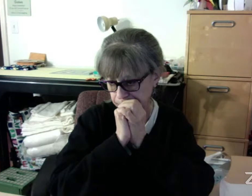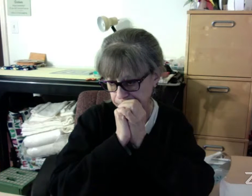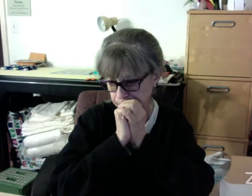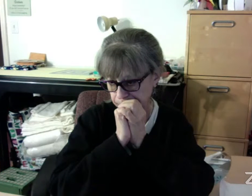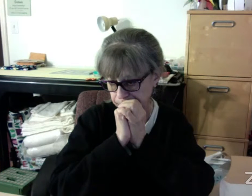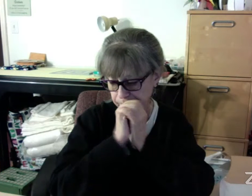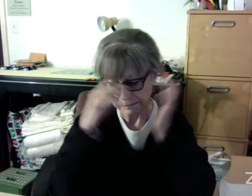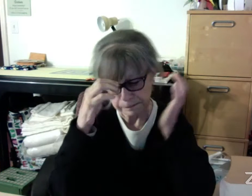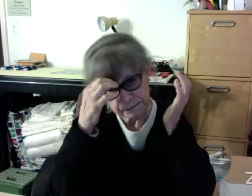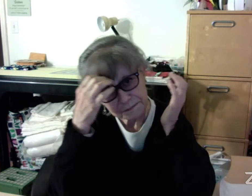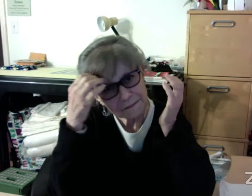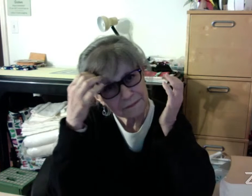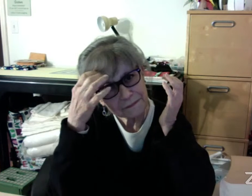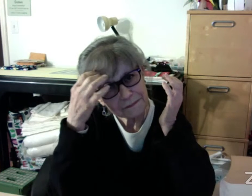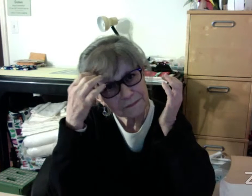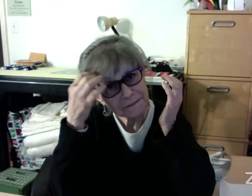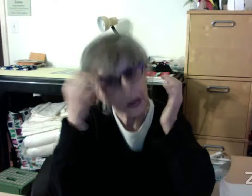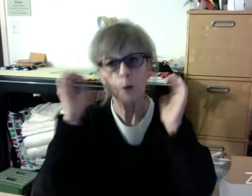Okay,